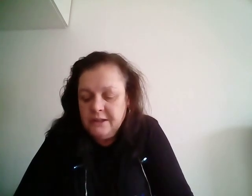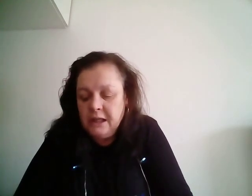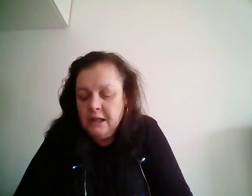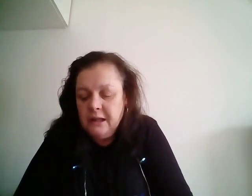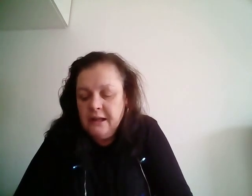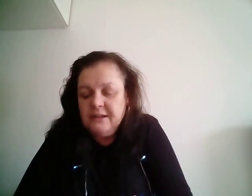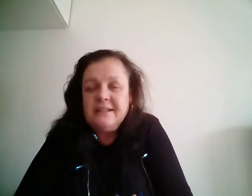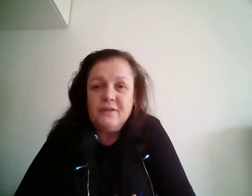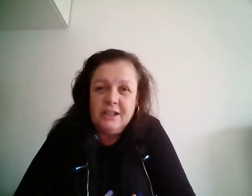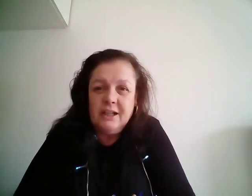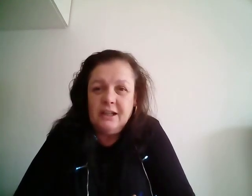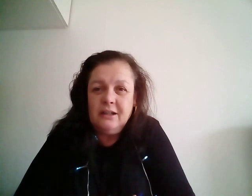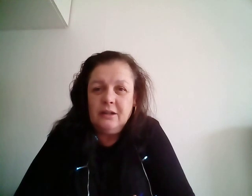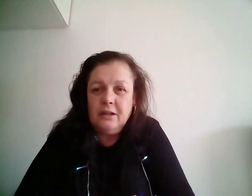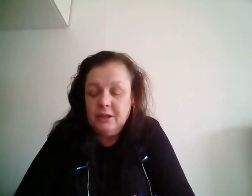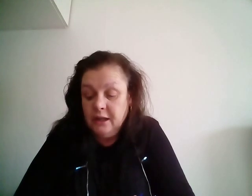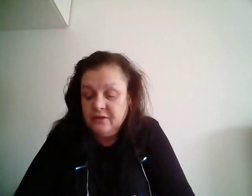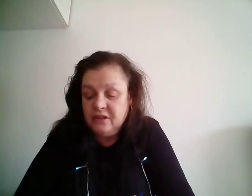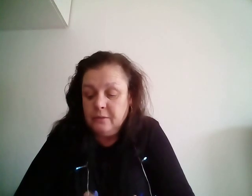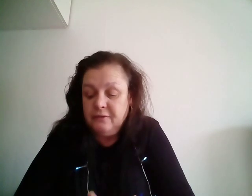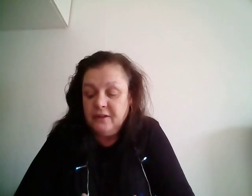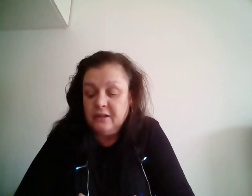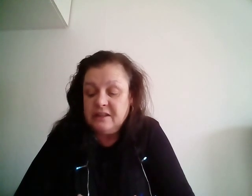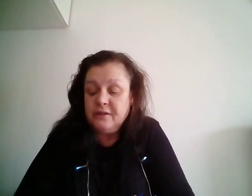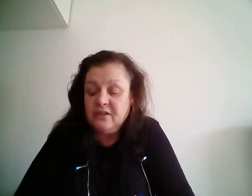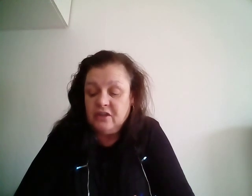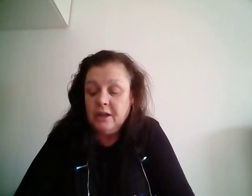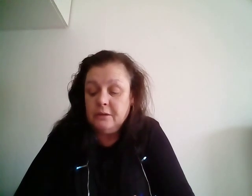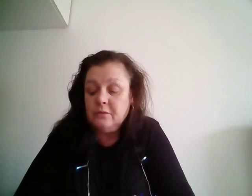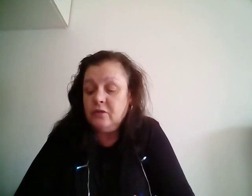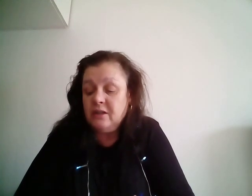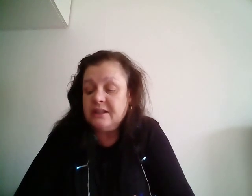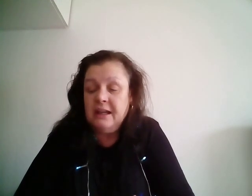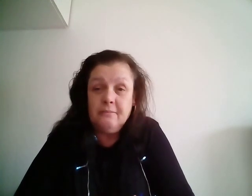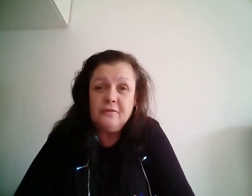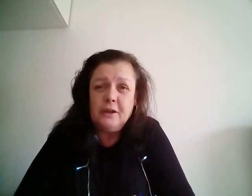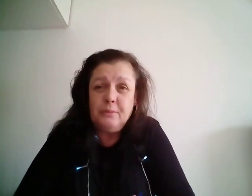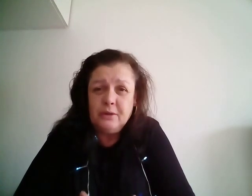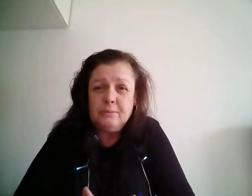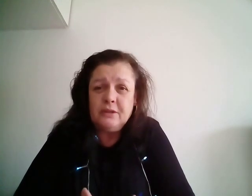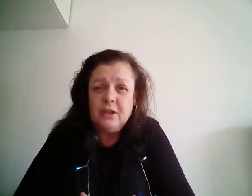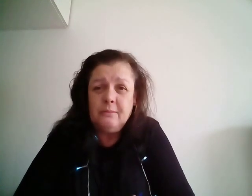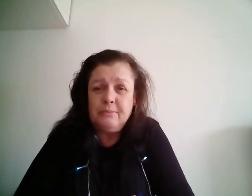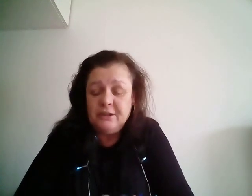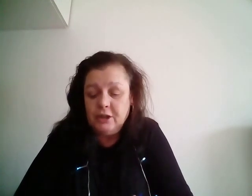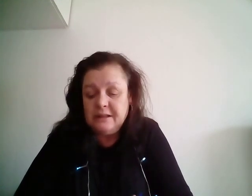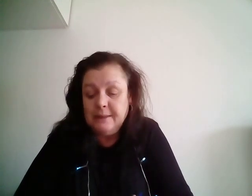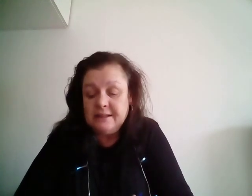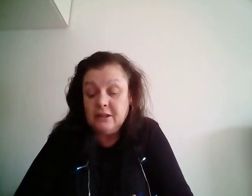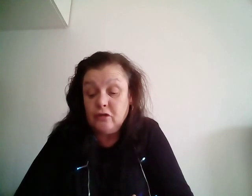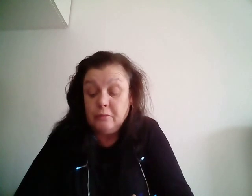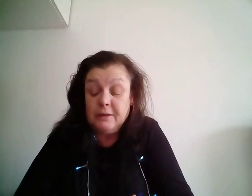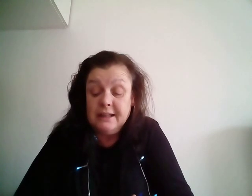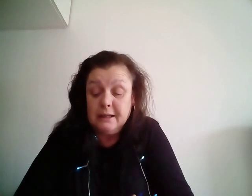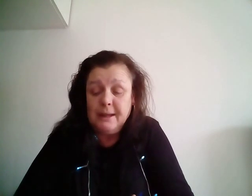so this video, you know, to do with Philosopher's Stone, dot info, pure blood, on BitChute, my delicious little